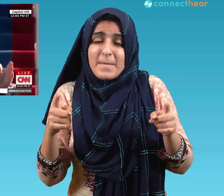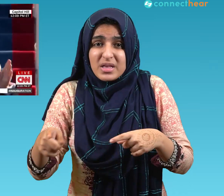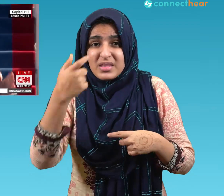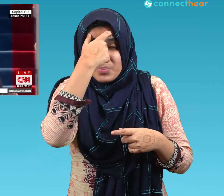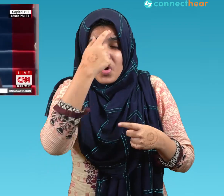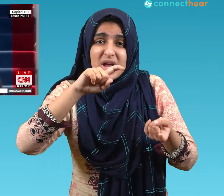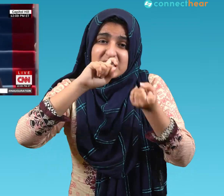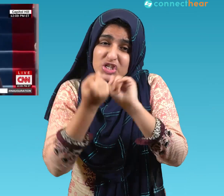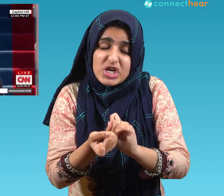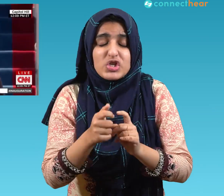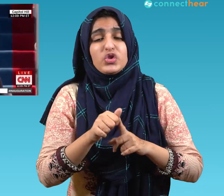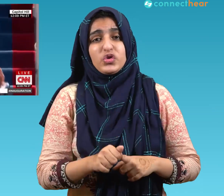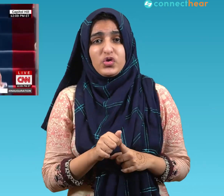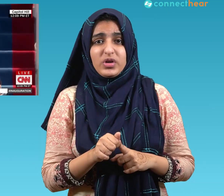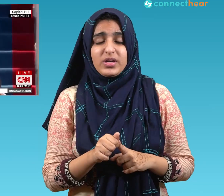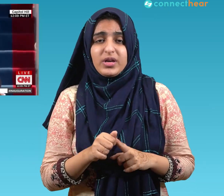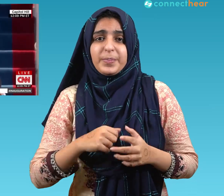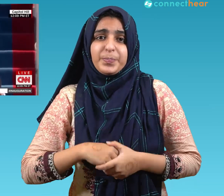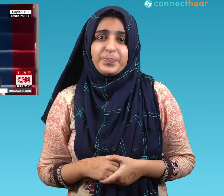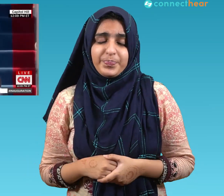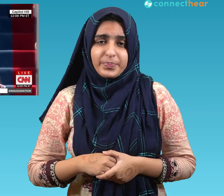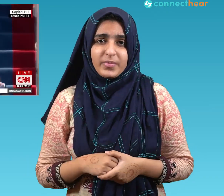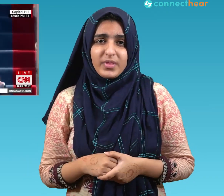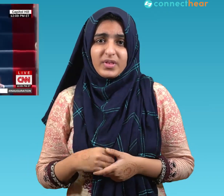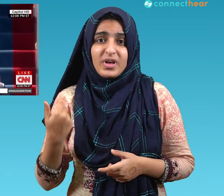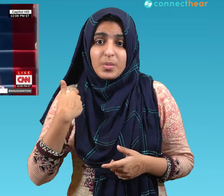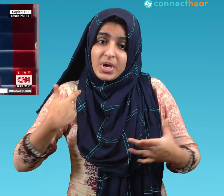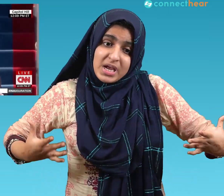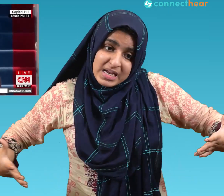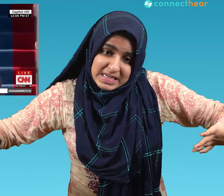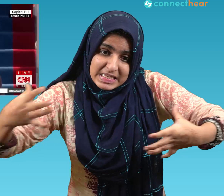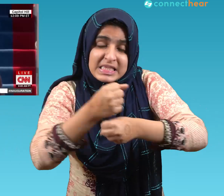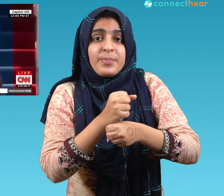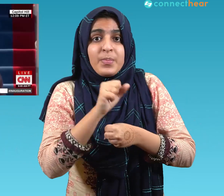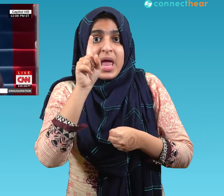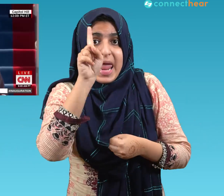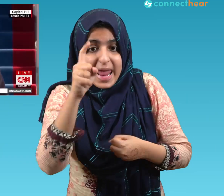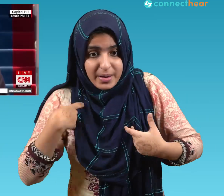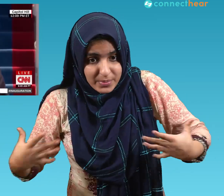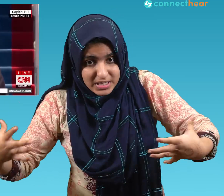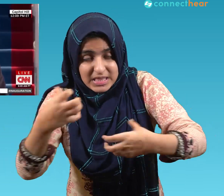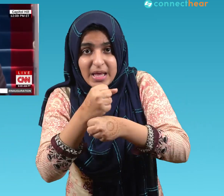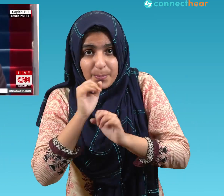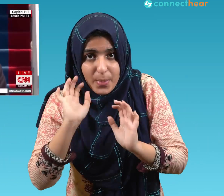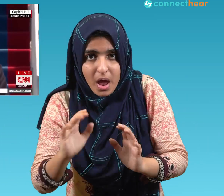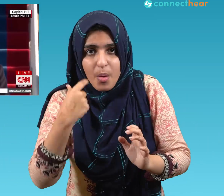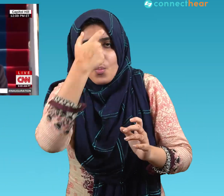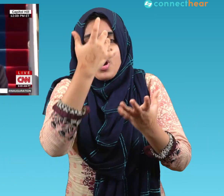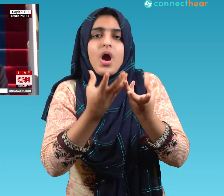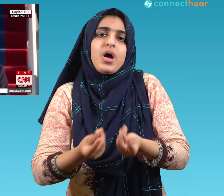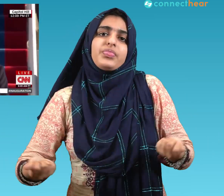us in profound ways. But the fact is, we face them all at once, presenting this nation